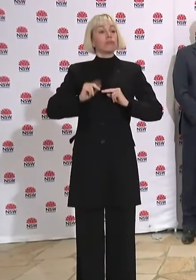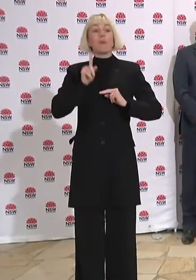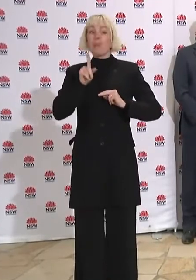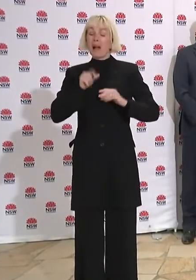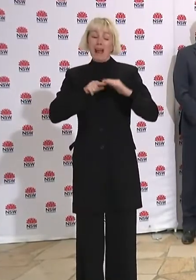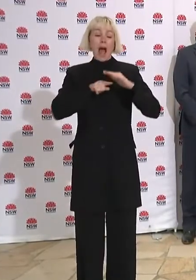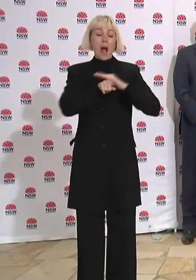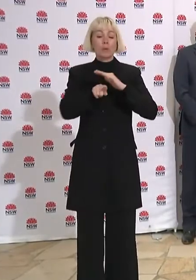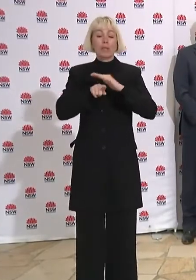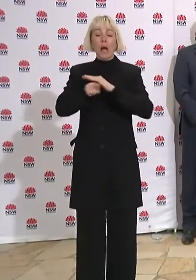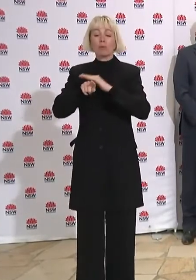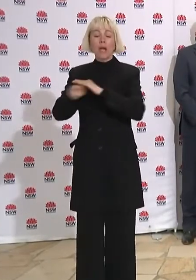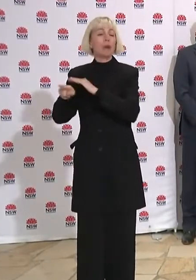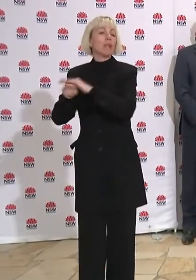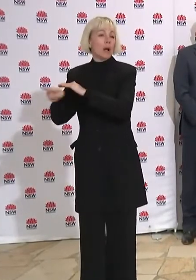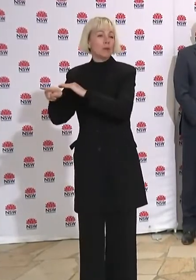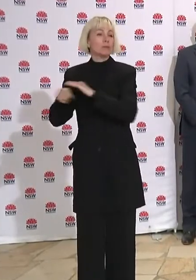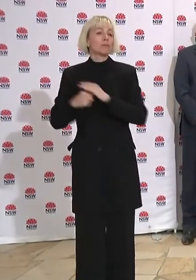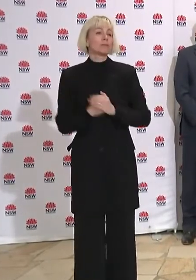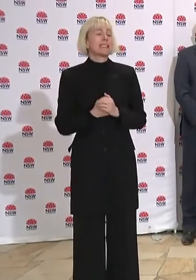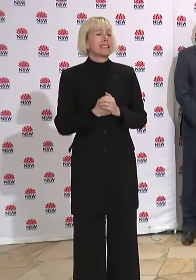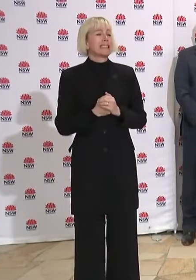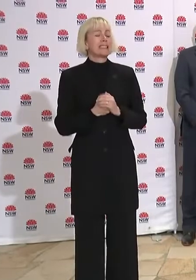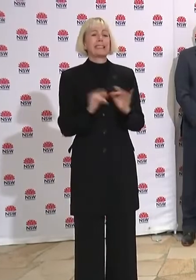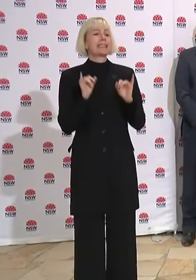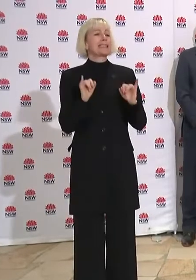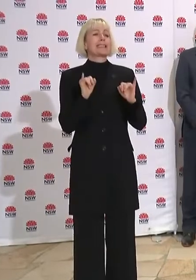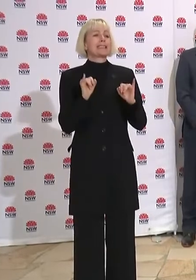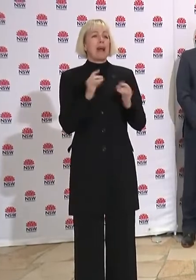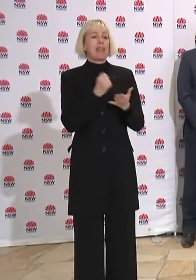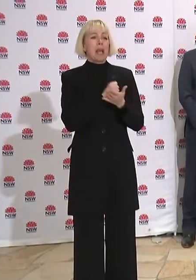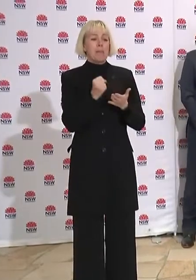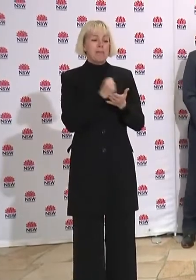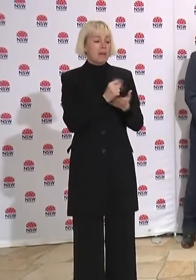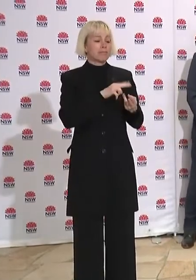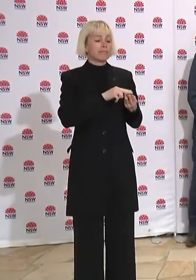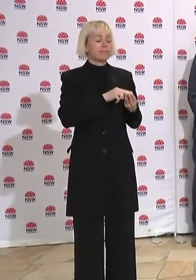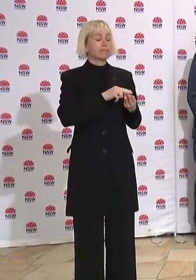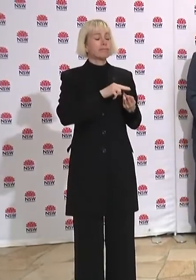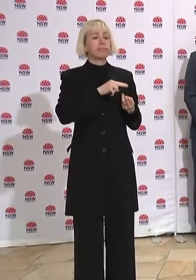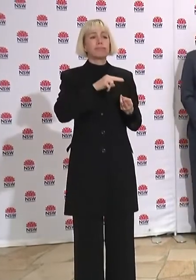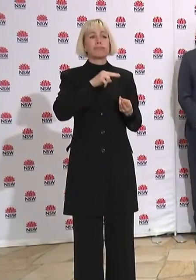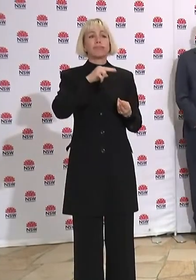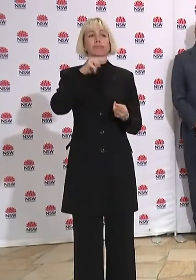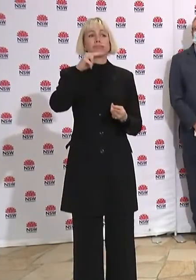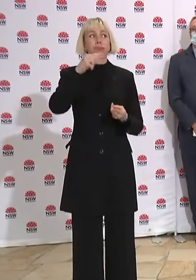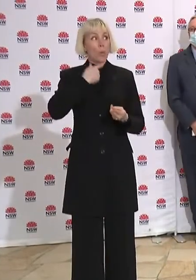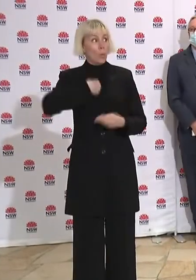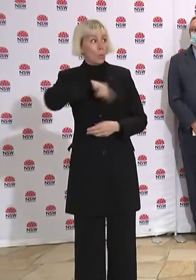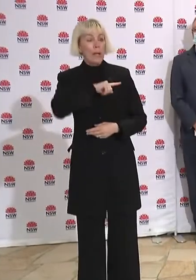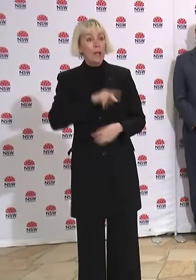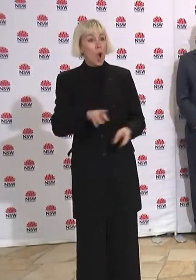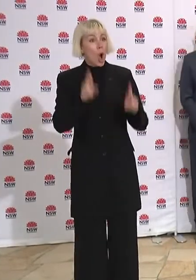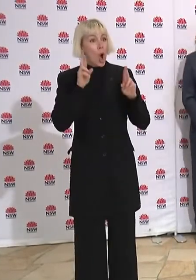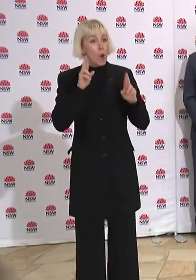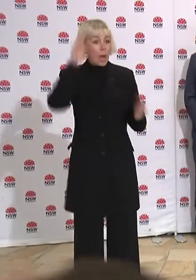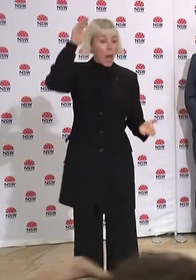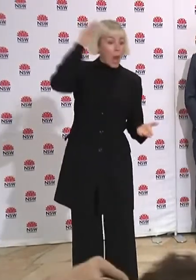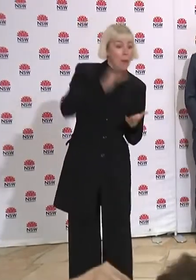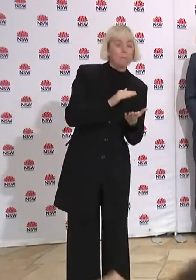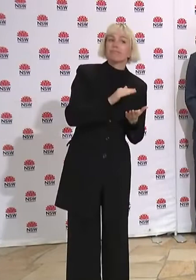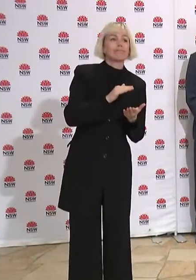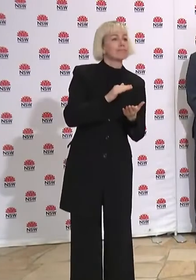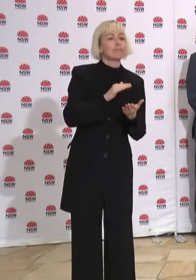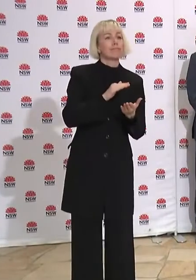that the numbers are not going in the direction we were hoping they would at this stage, and it's fairly apparent that we won't be close to zero